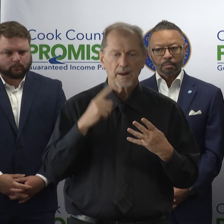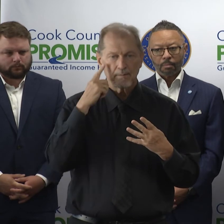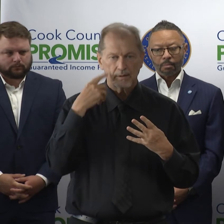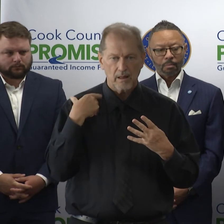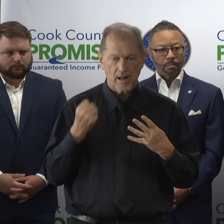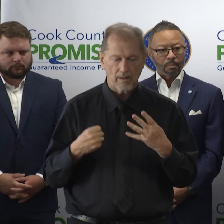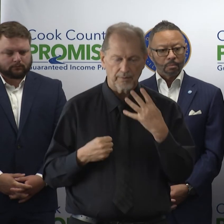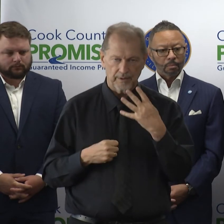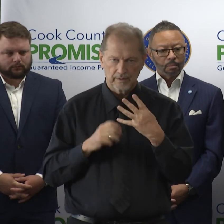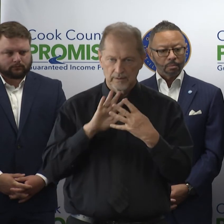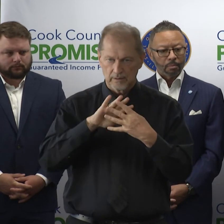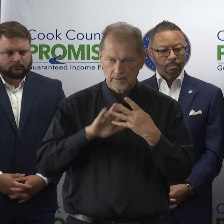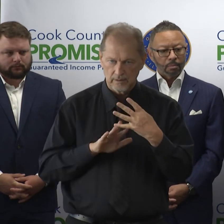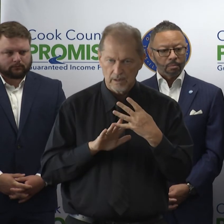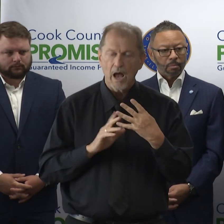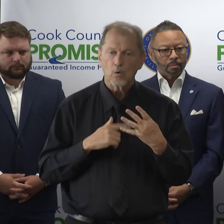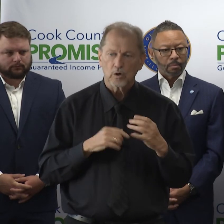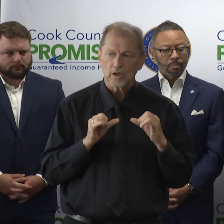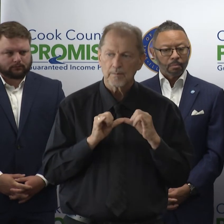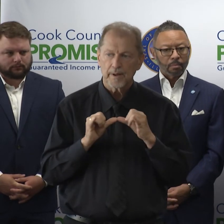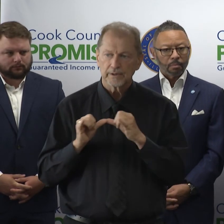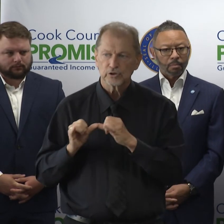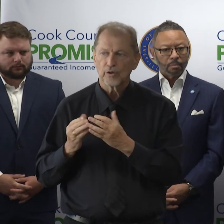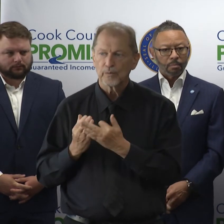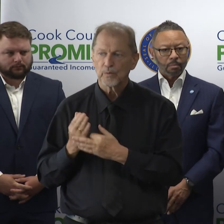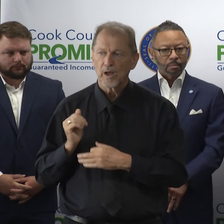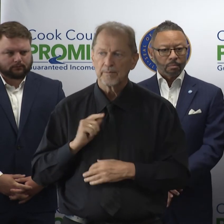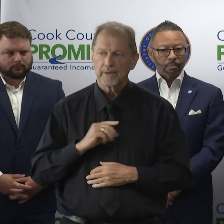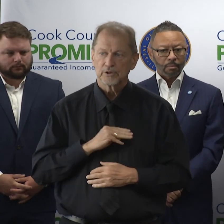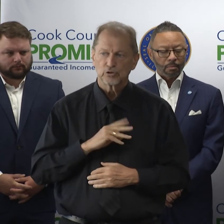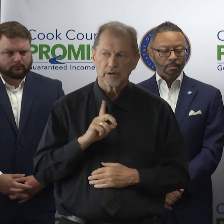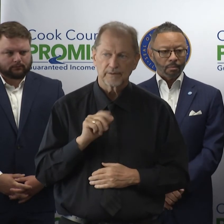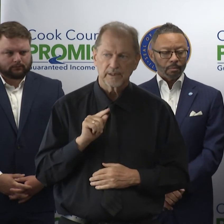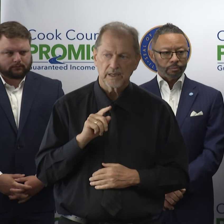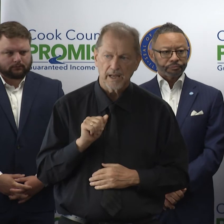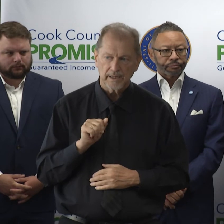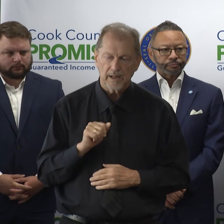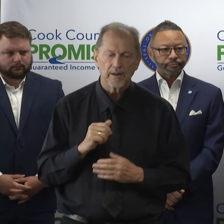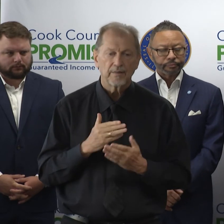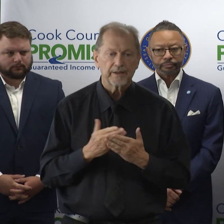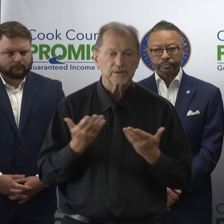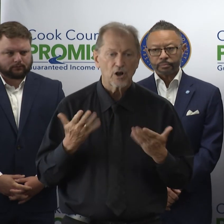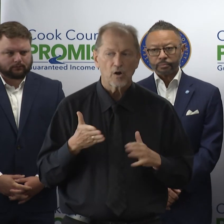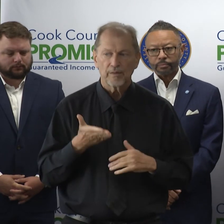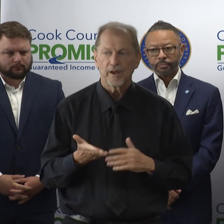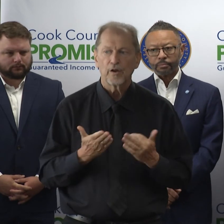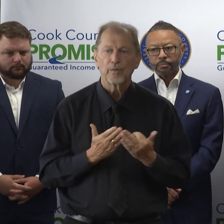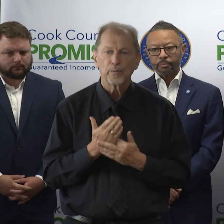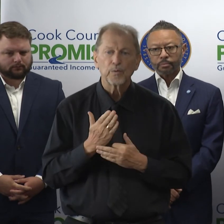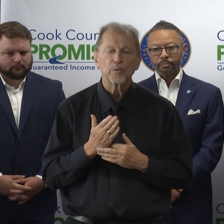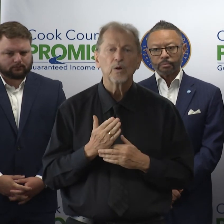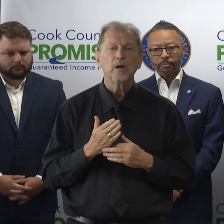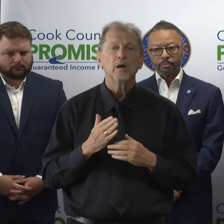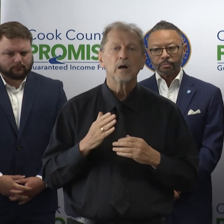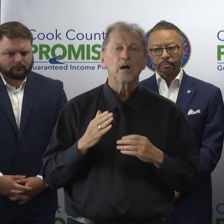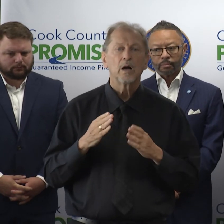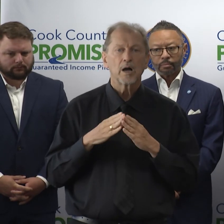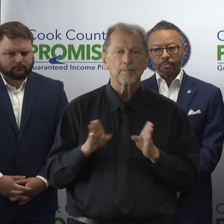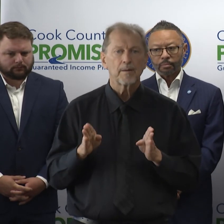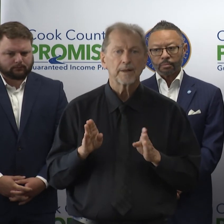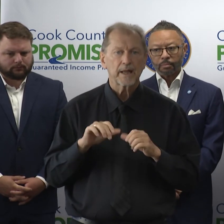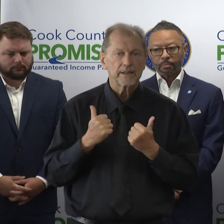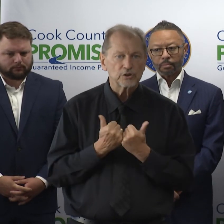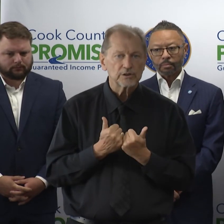And we'll be measuring those outcomes through administrative data, so things that already exist through public agencies or, you know,